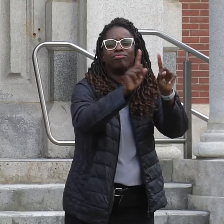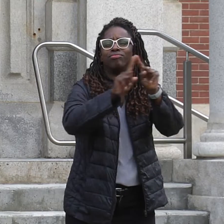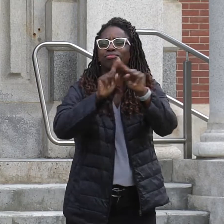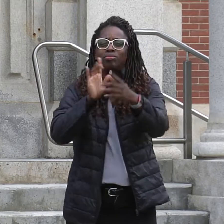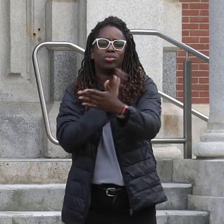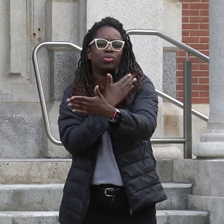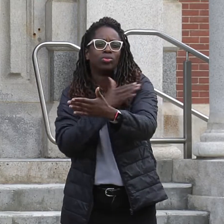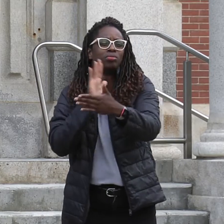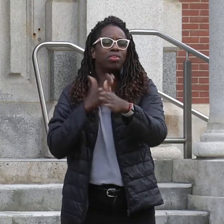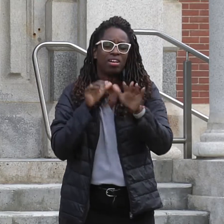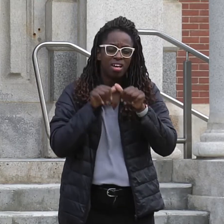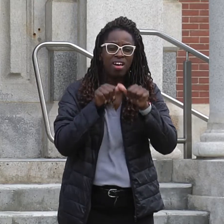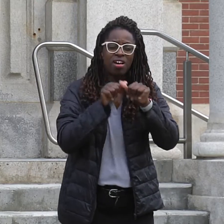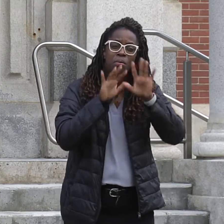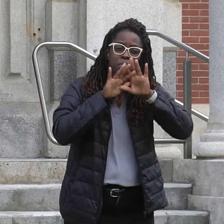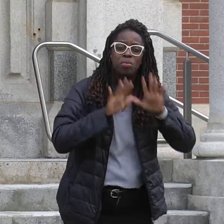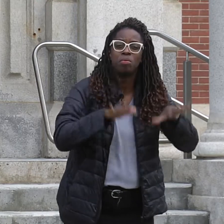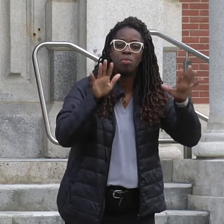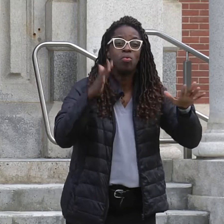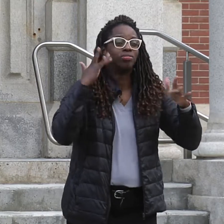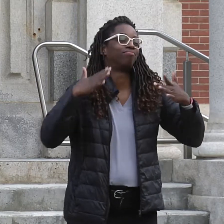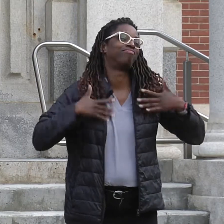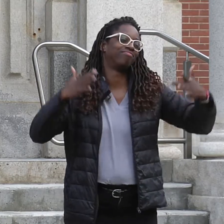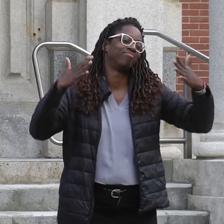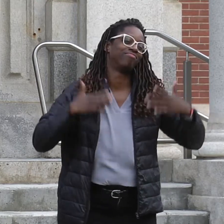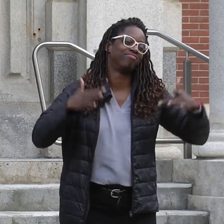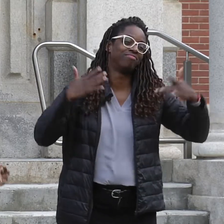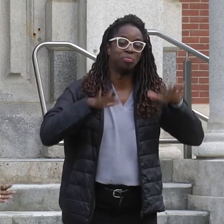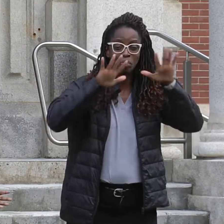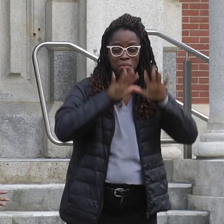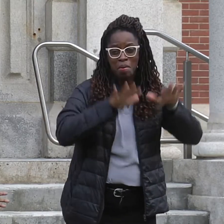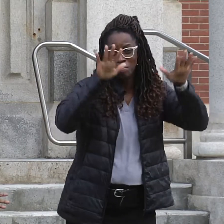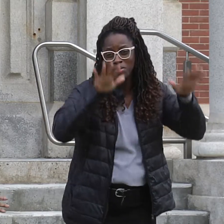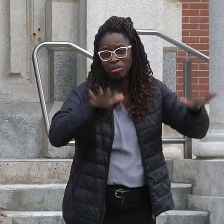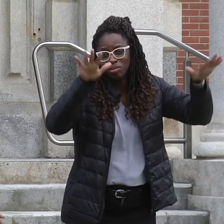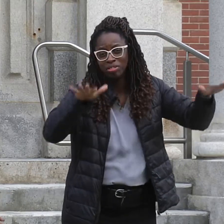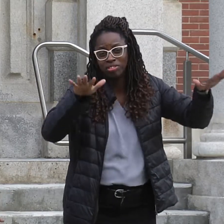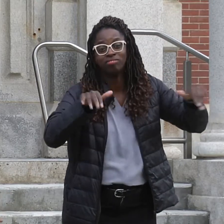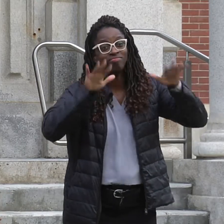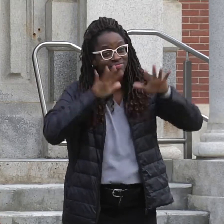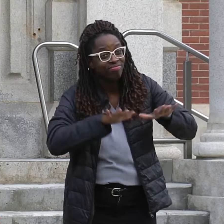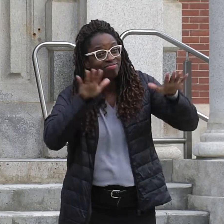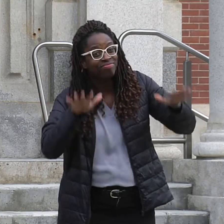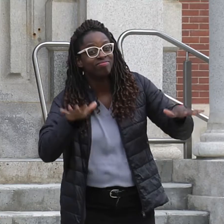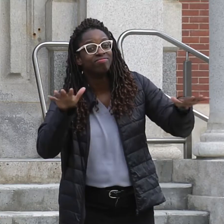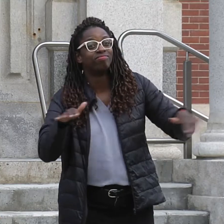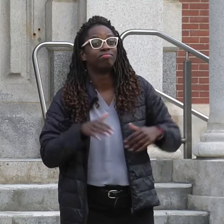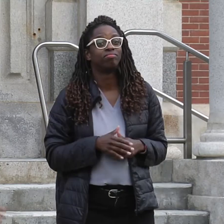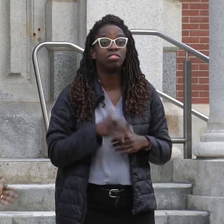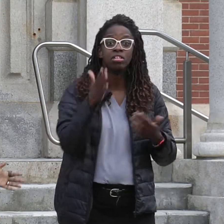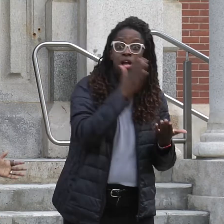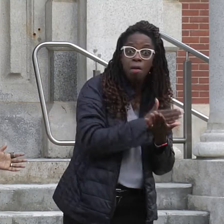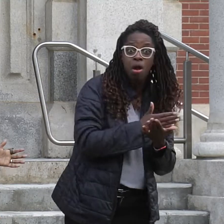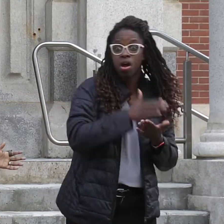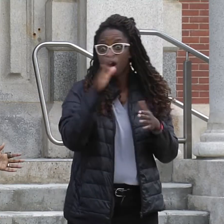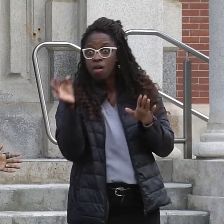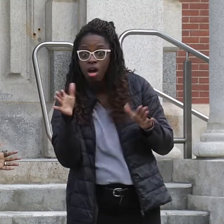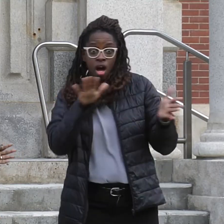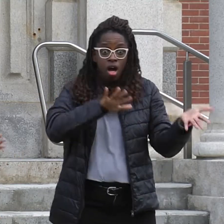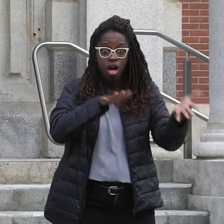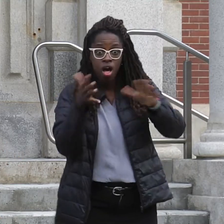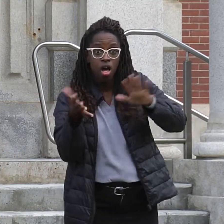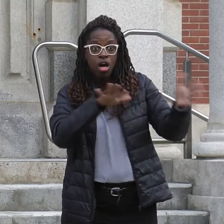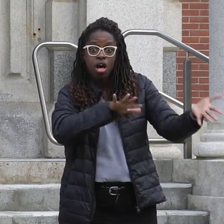and on. There is no on and off. And it beats on and it beats. And it beats